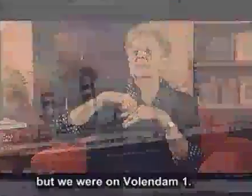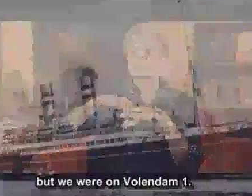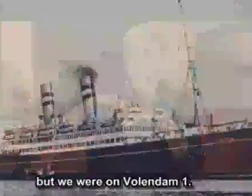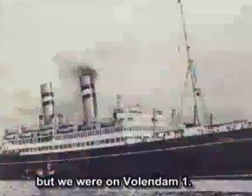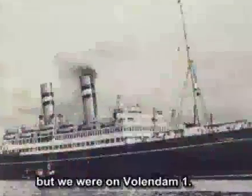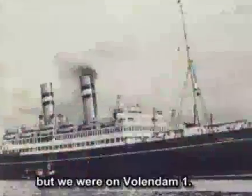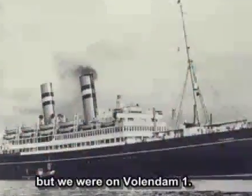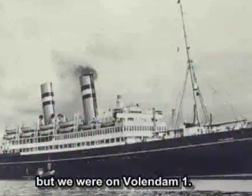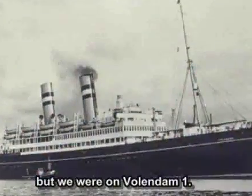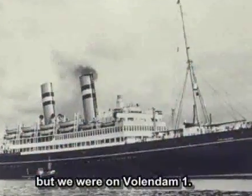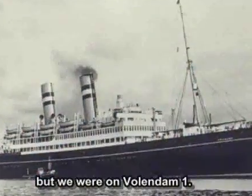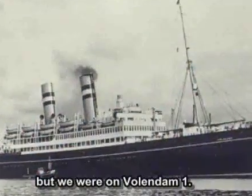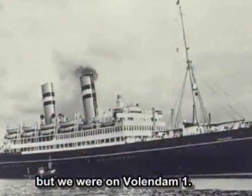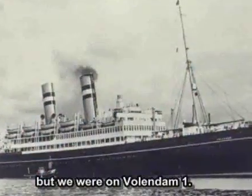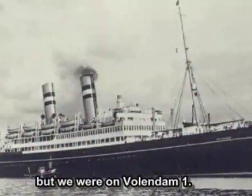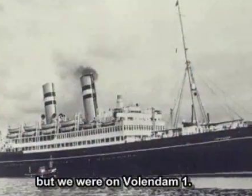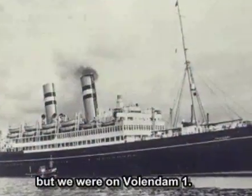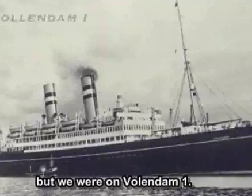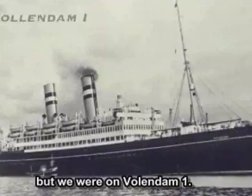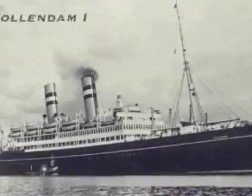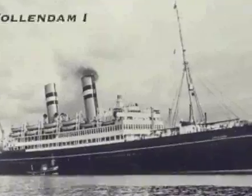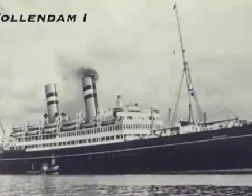but we were on Volendam 1.